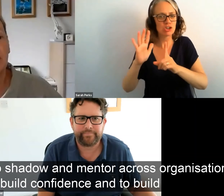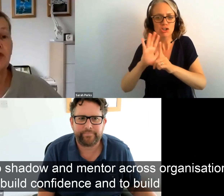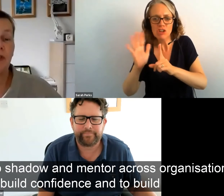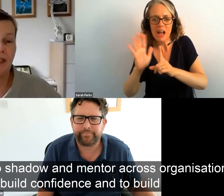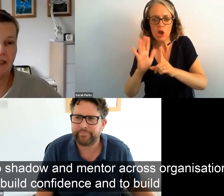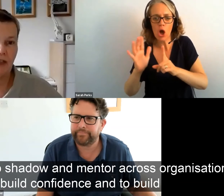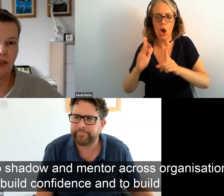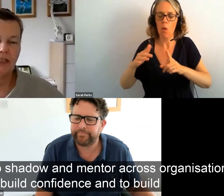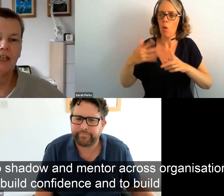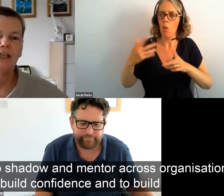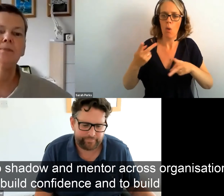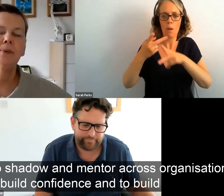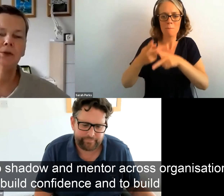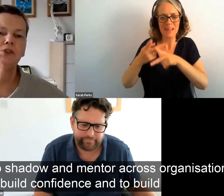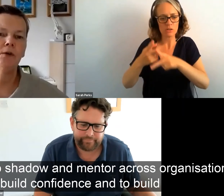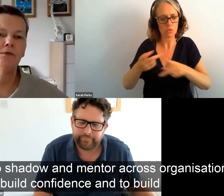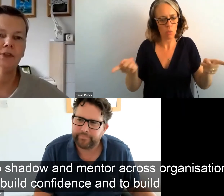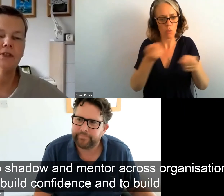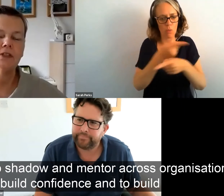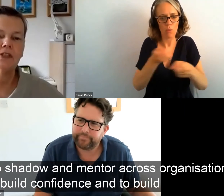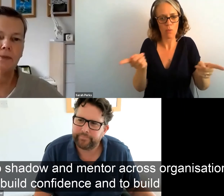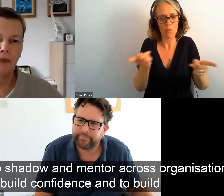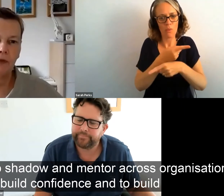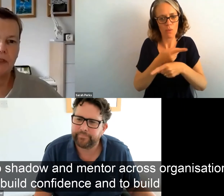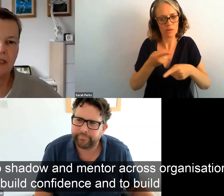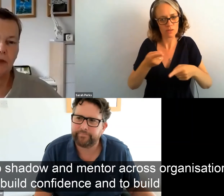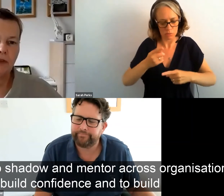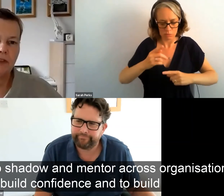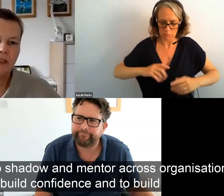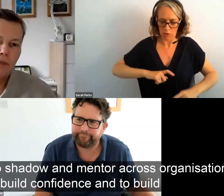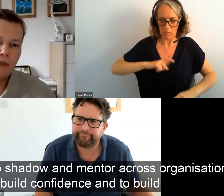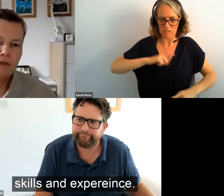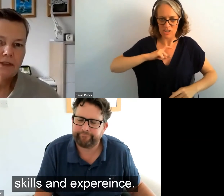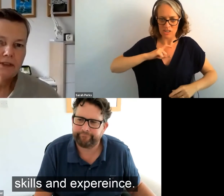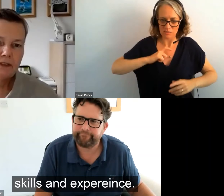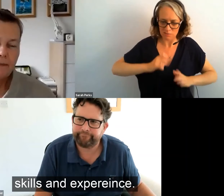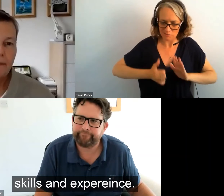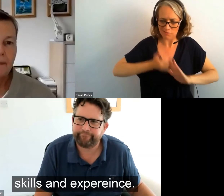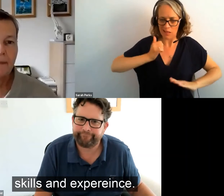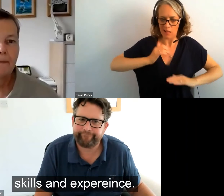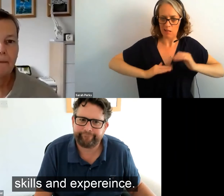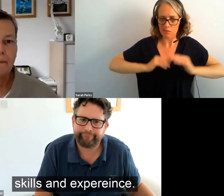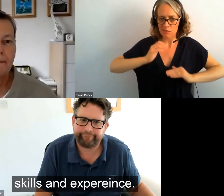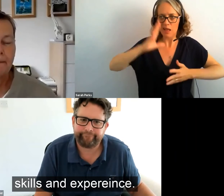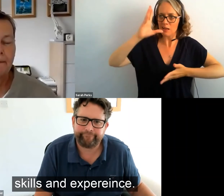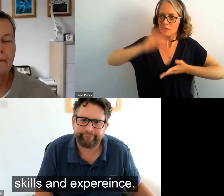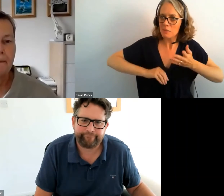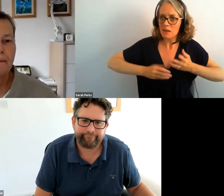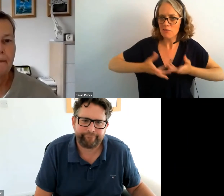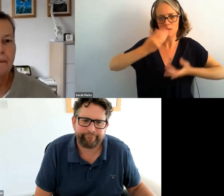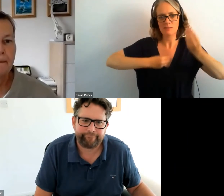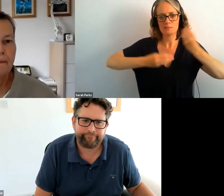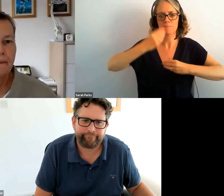and mentor across organisations to build confidence and to build skills and experience.